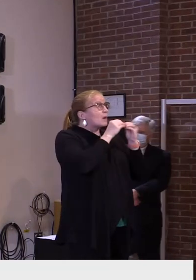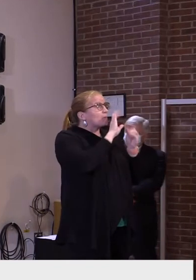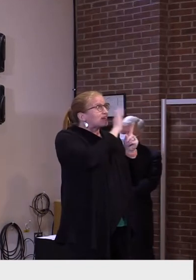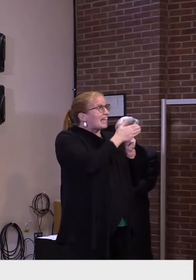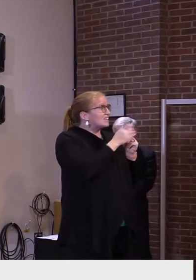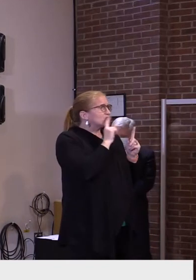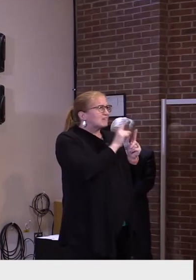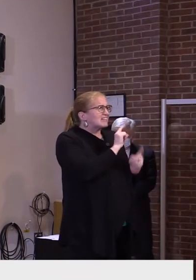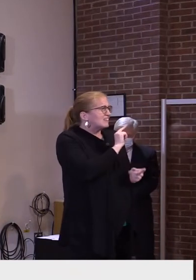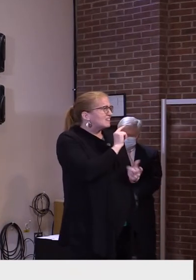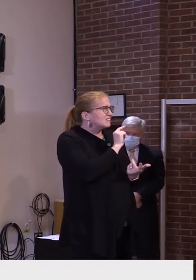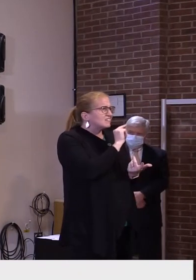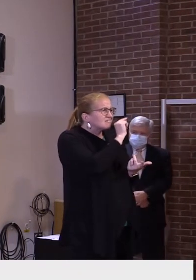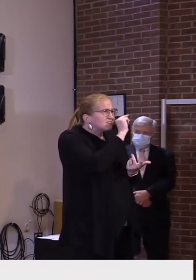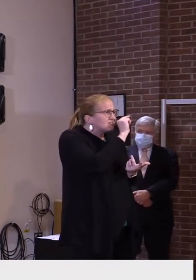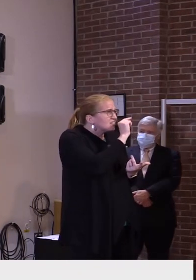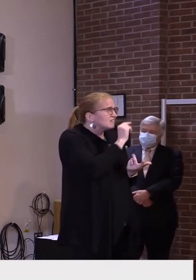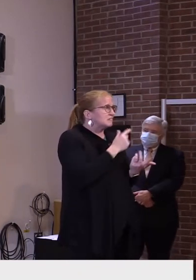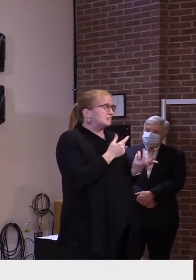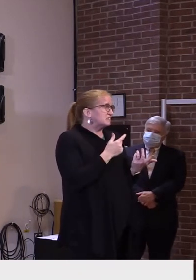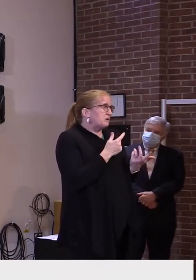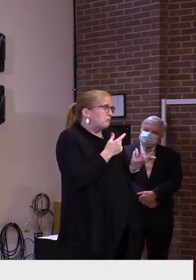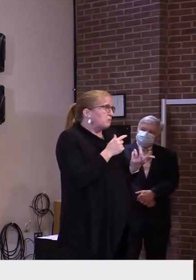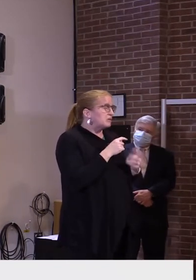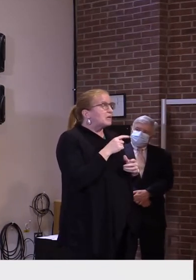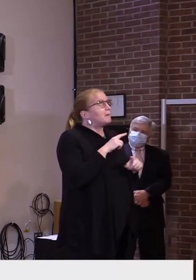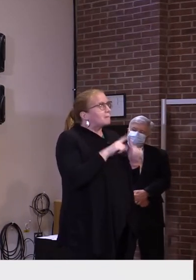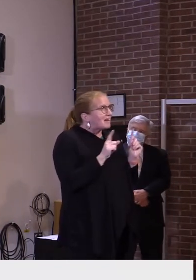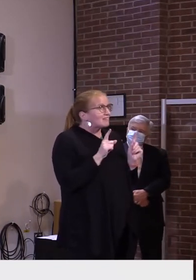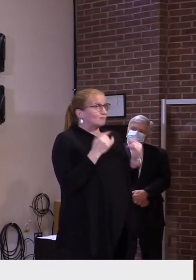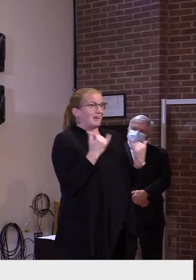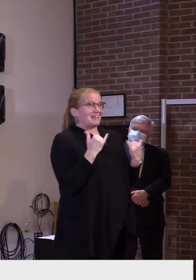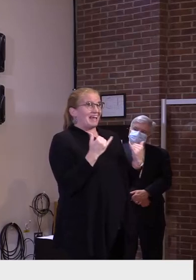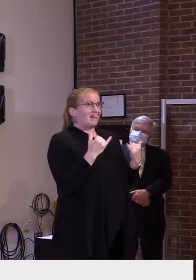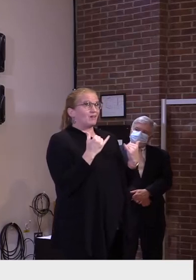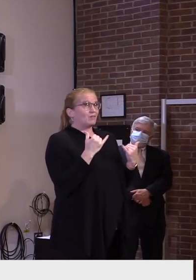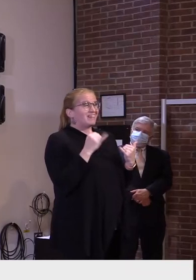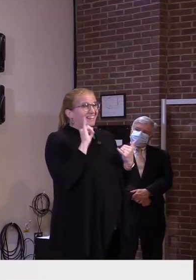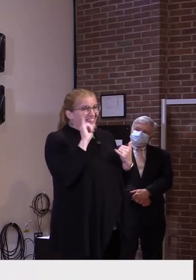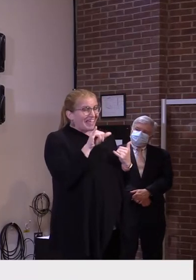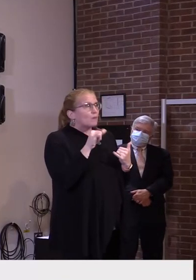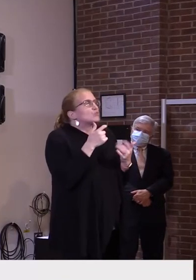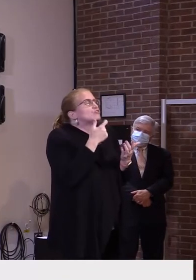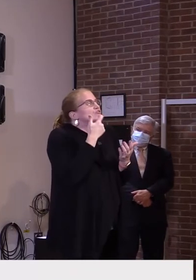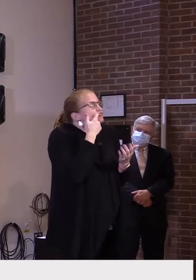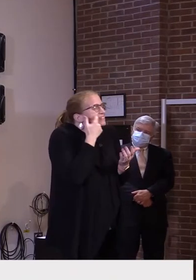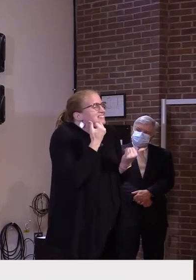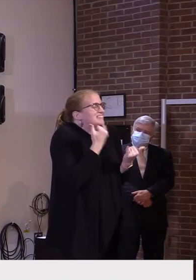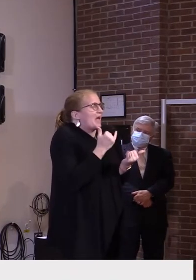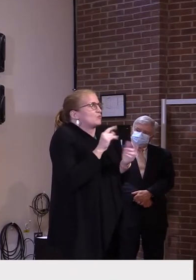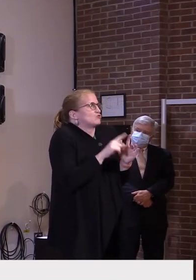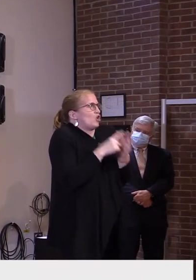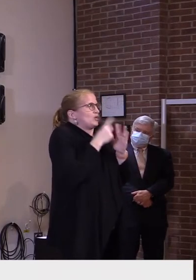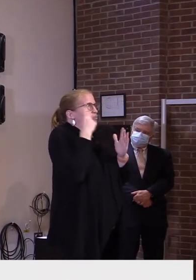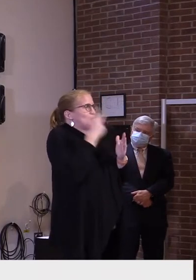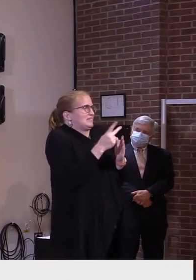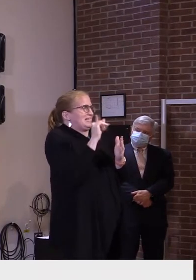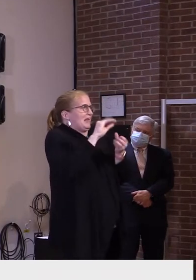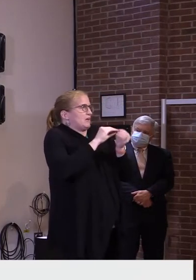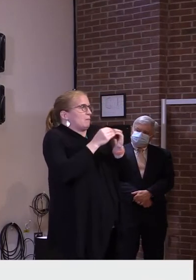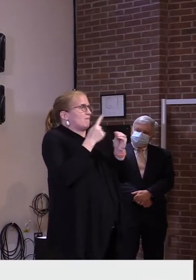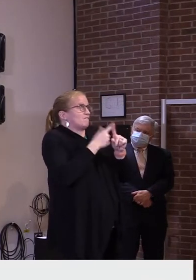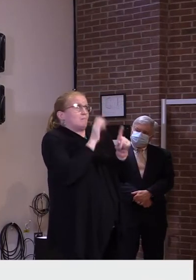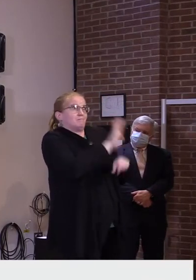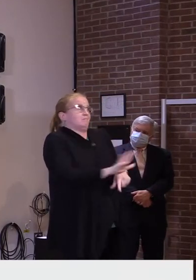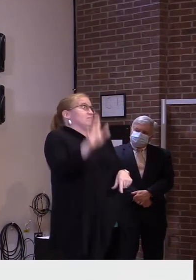matter is, nationwide, we're just beginning to learn these kind of statistics. And the rate